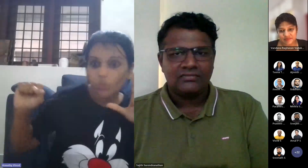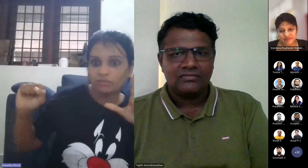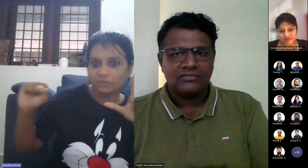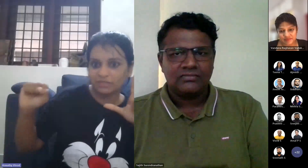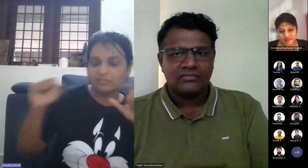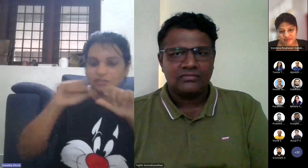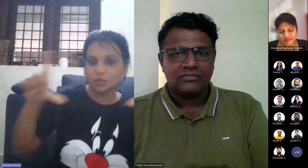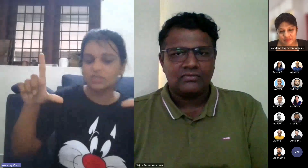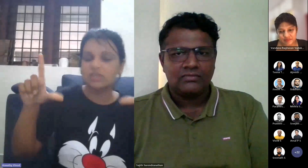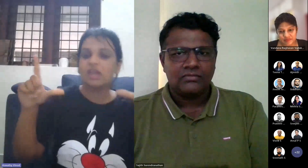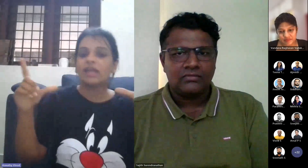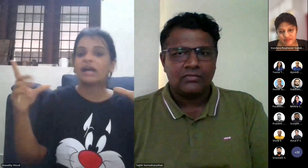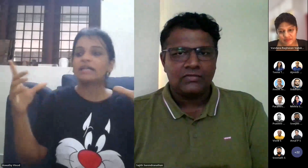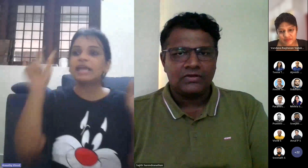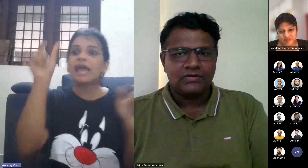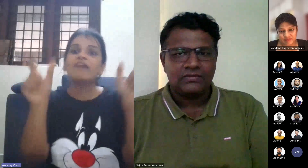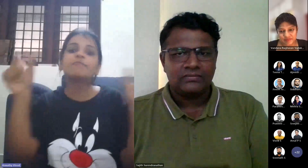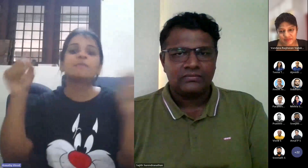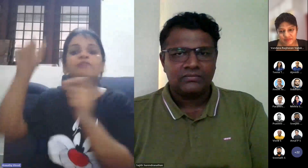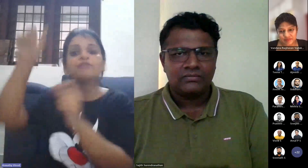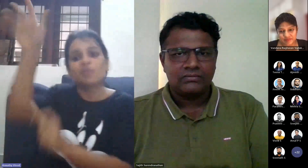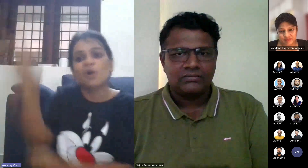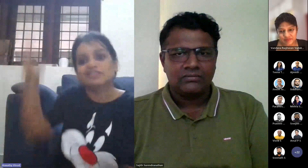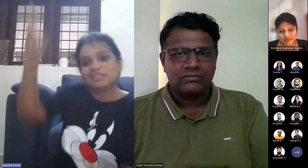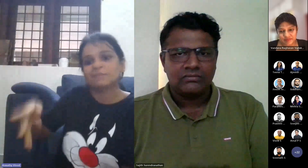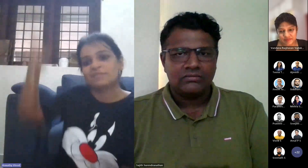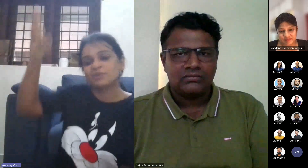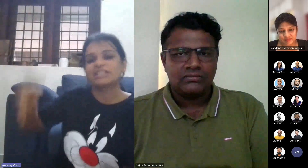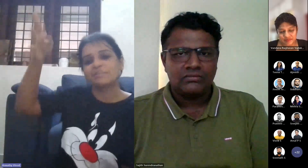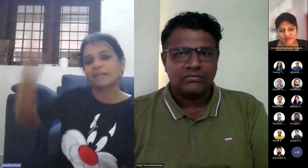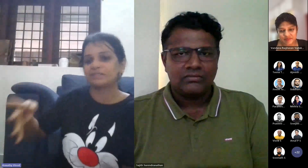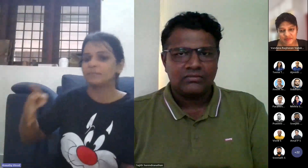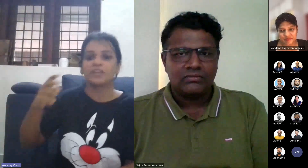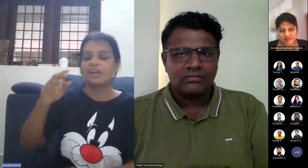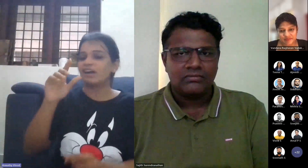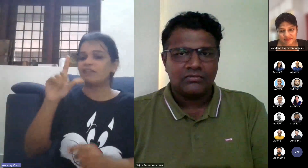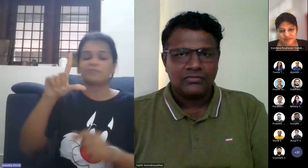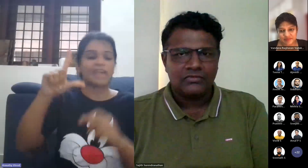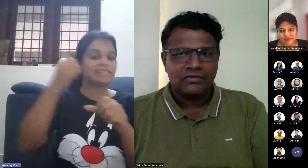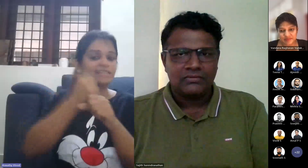their own personal shows, they have people from all this persona spectrum,